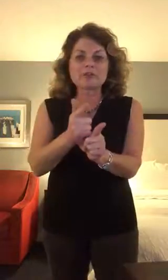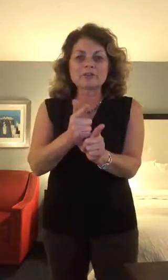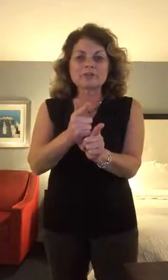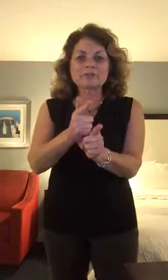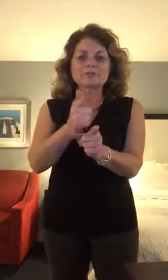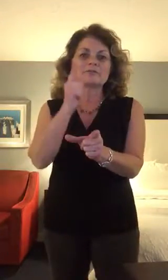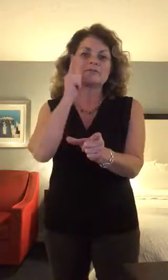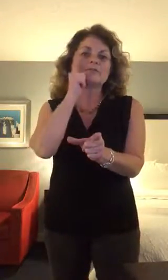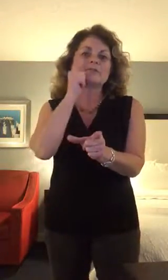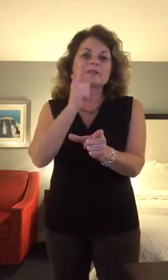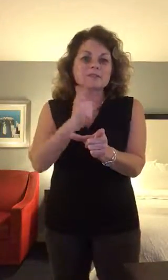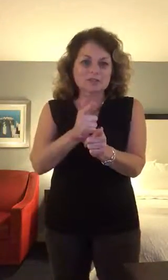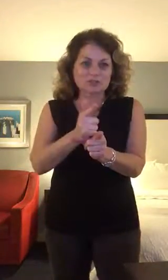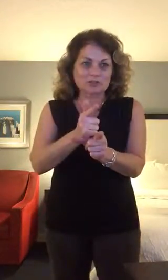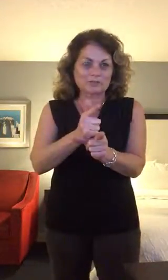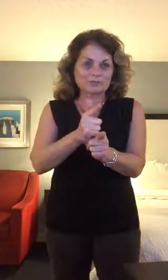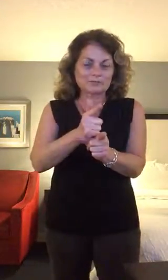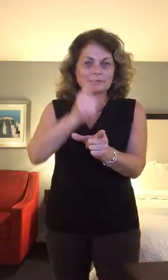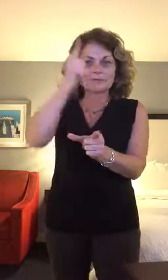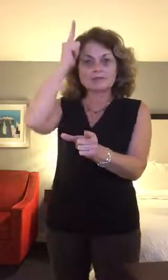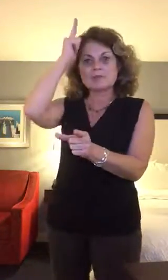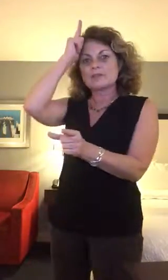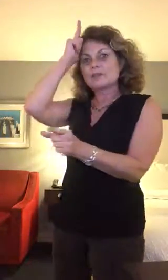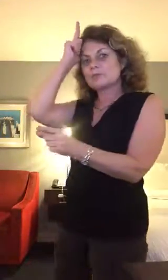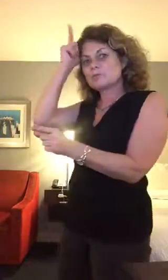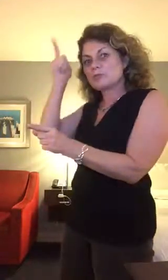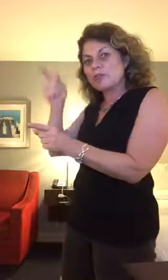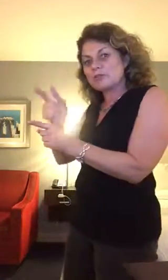brother, sister. Brother,